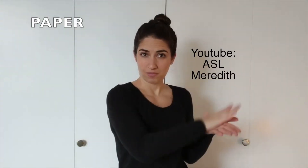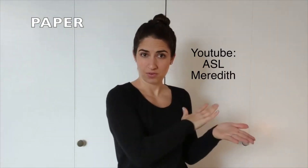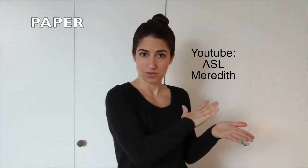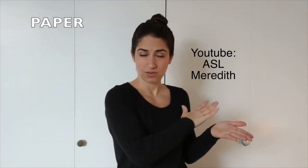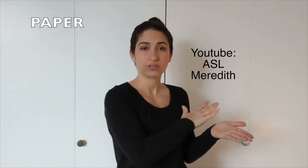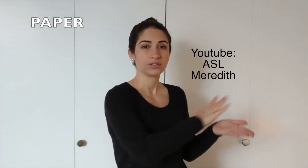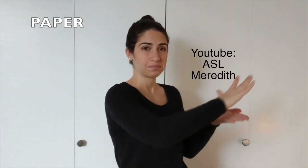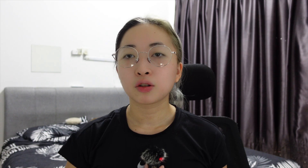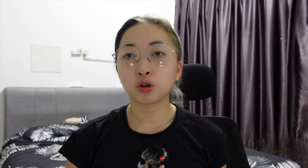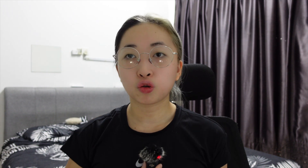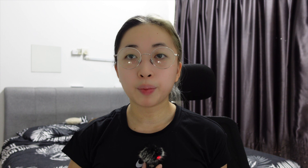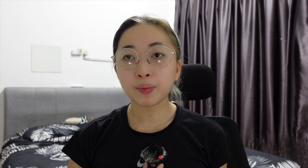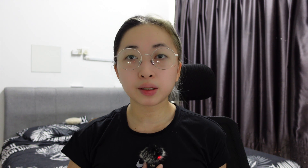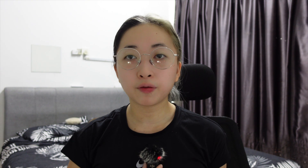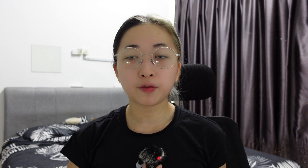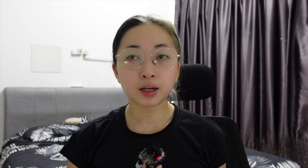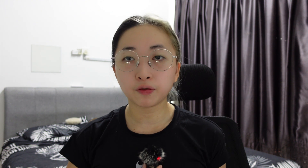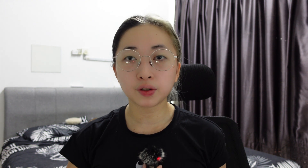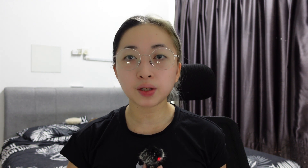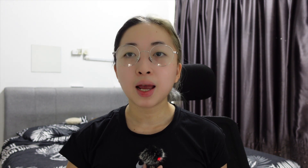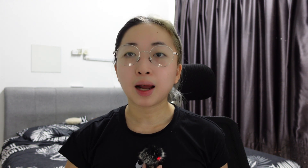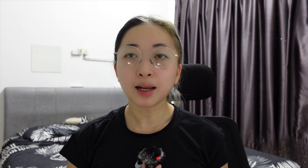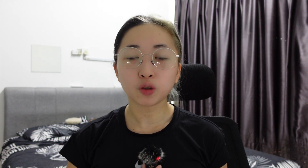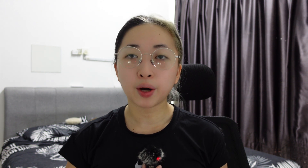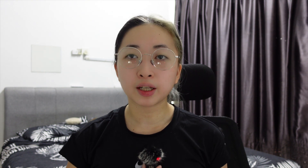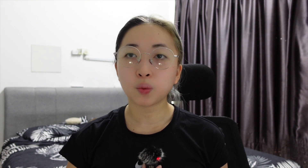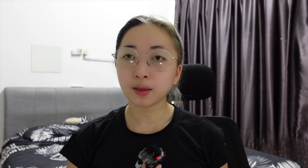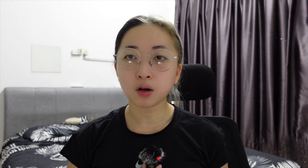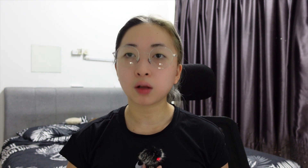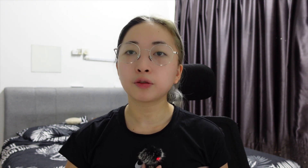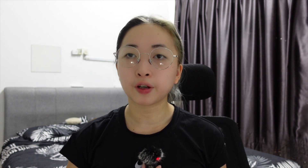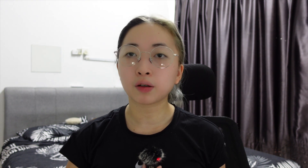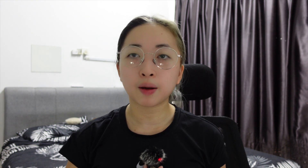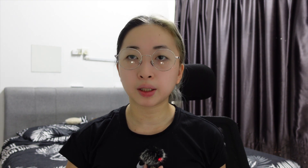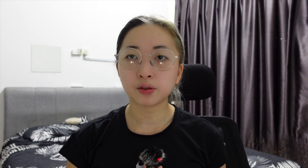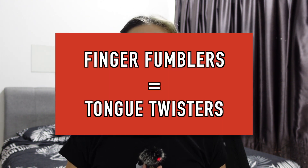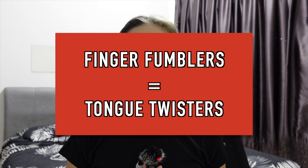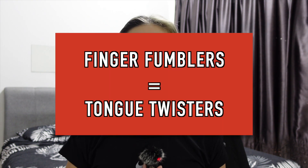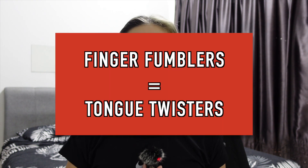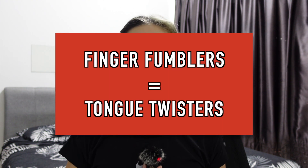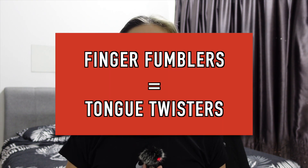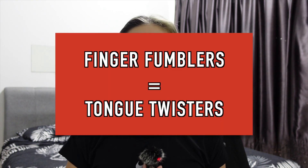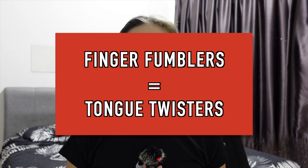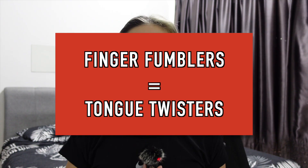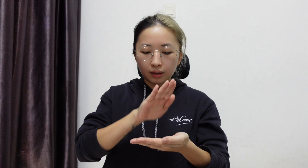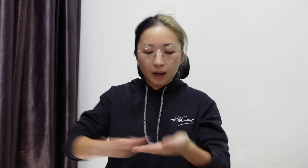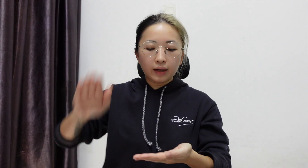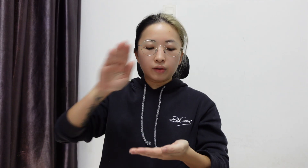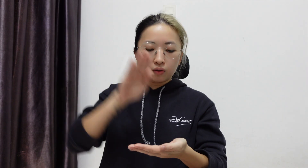are very similar. So to remind myself of their differences, I like to practice what they call finger fumblers. Knowledge. Nice,